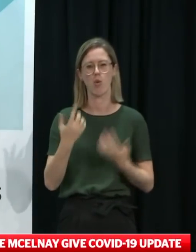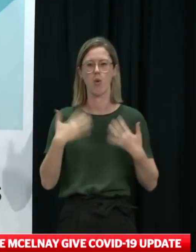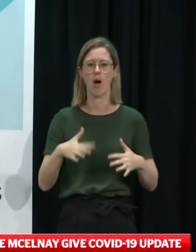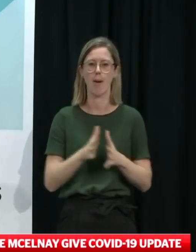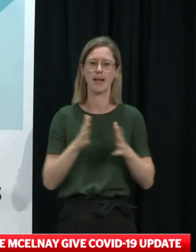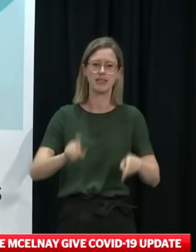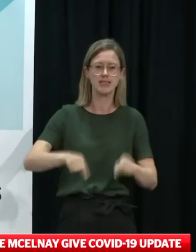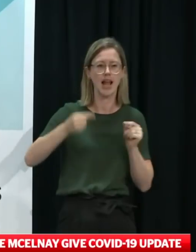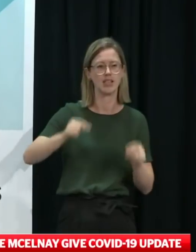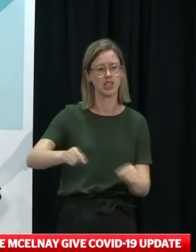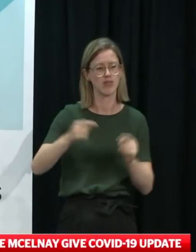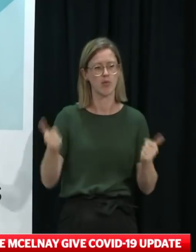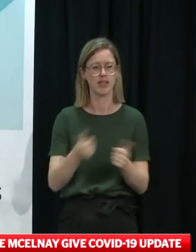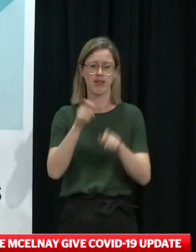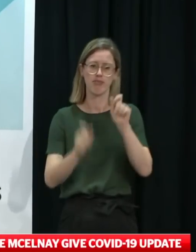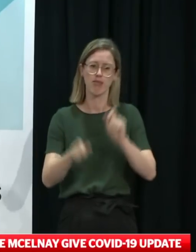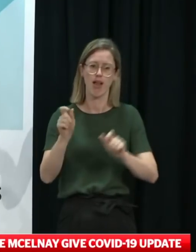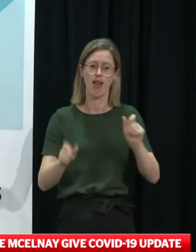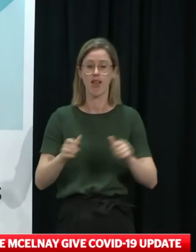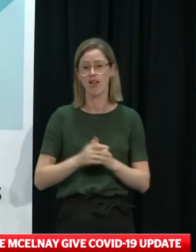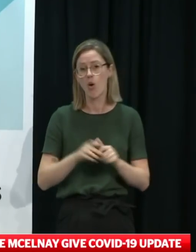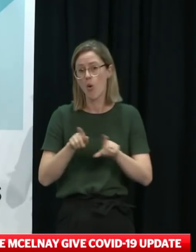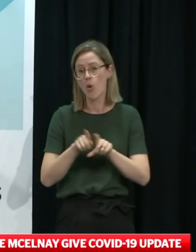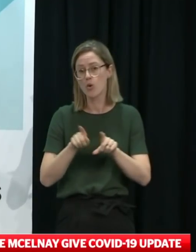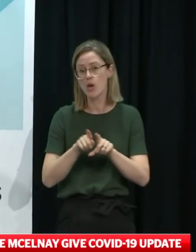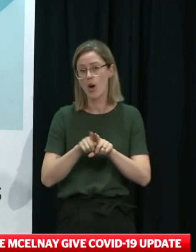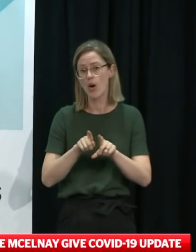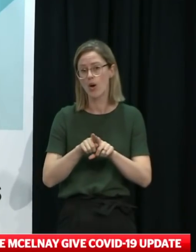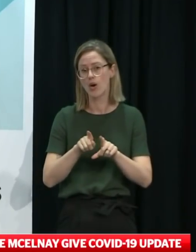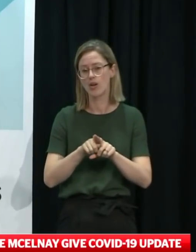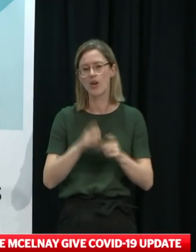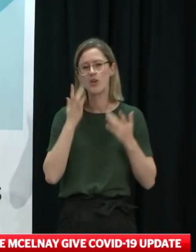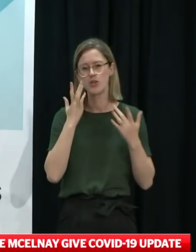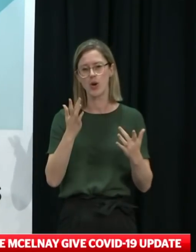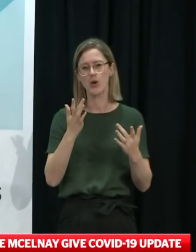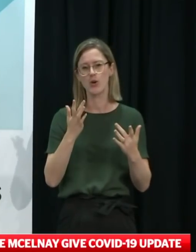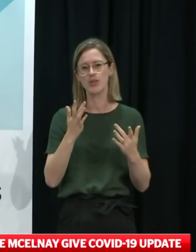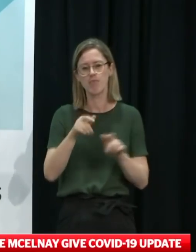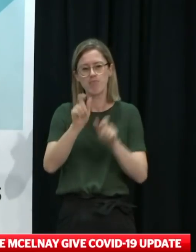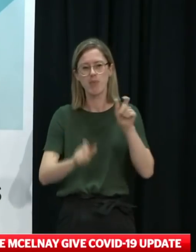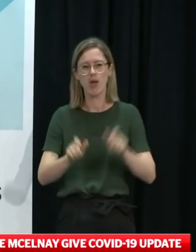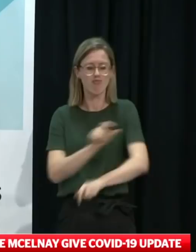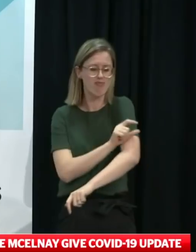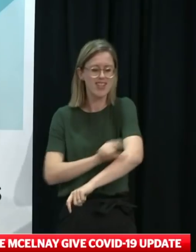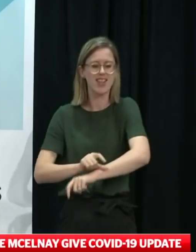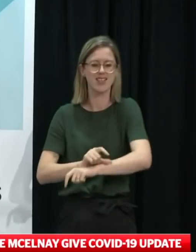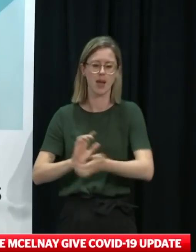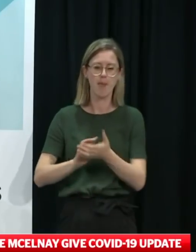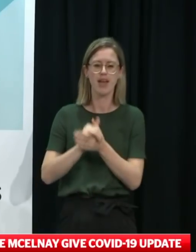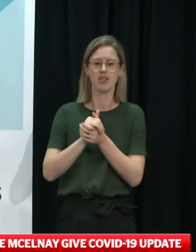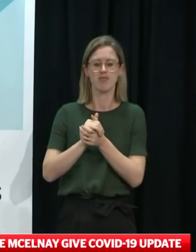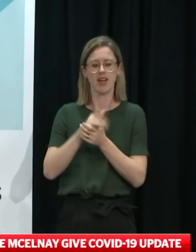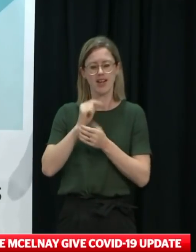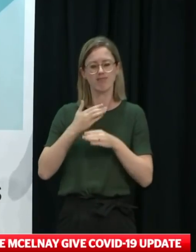significant challenges for many people, but also further evidence of the resilience, compassion and resourcefulness of